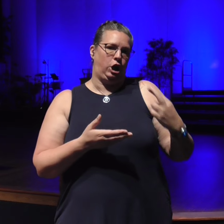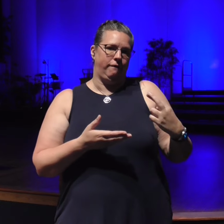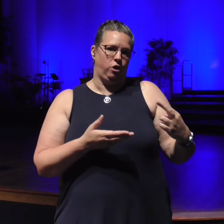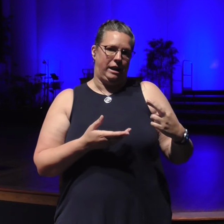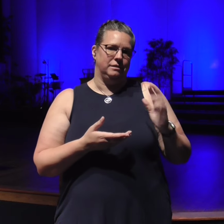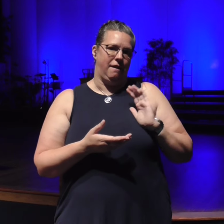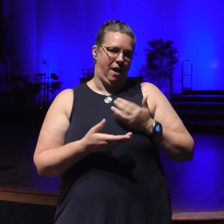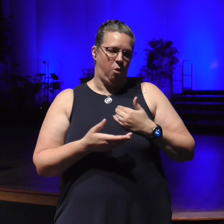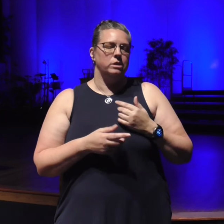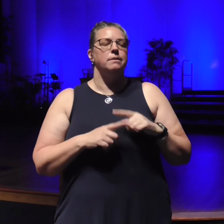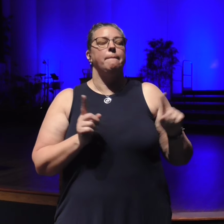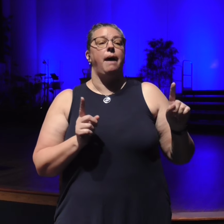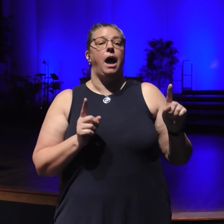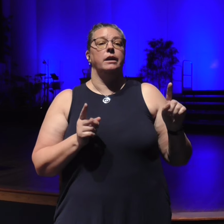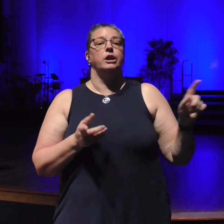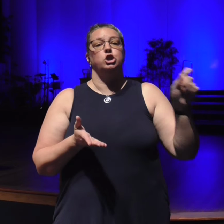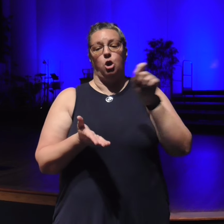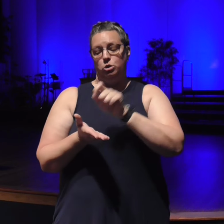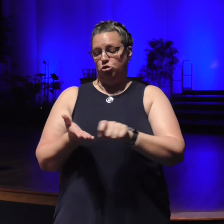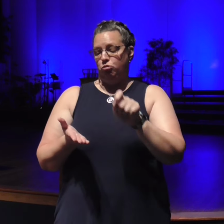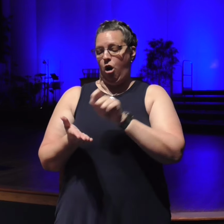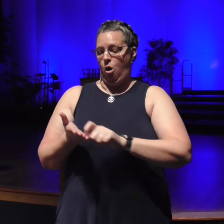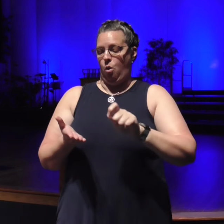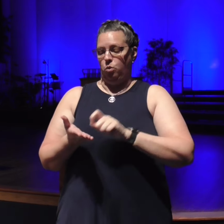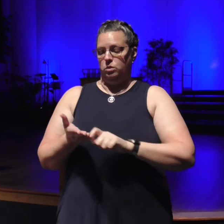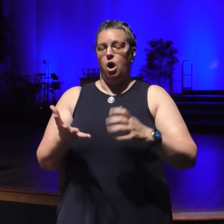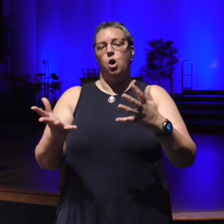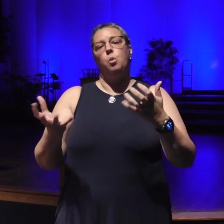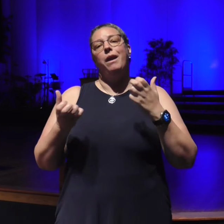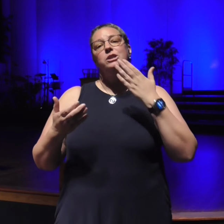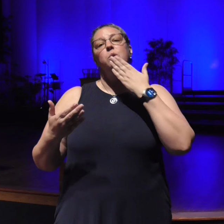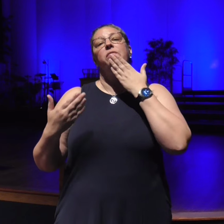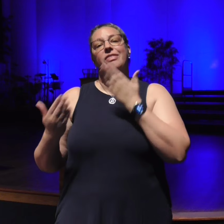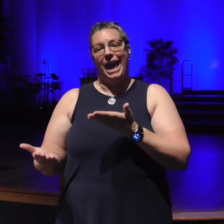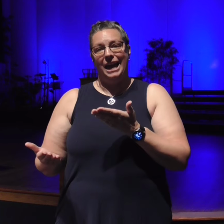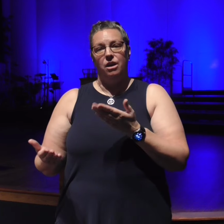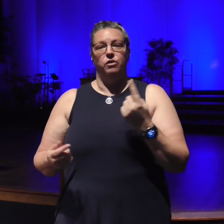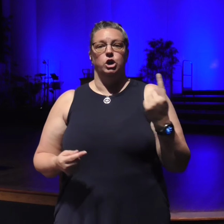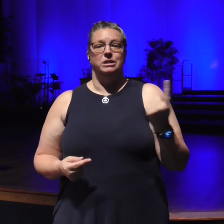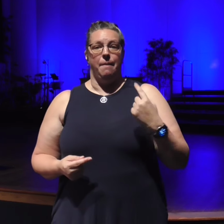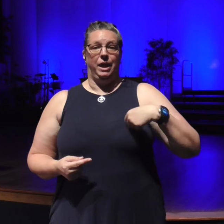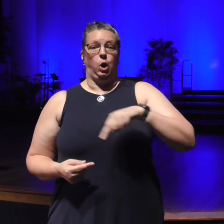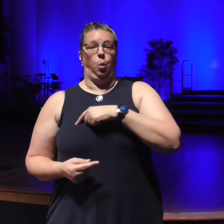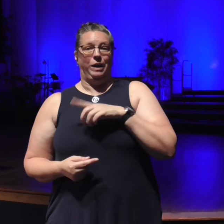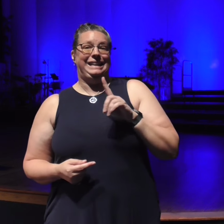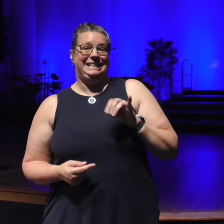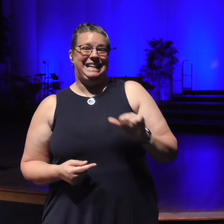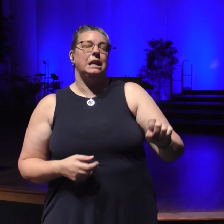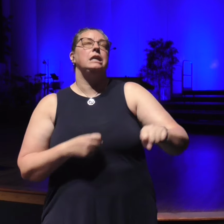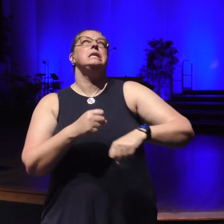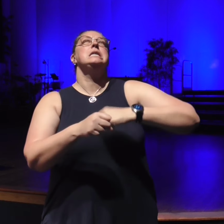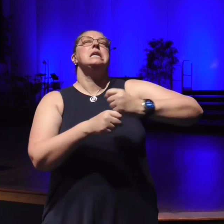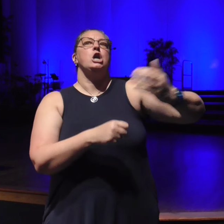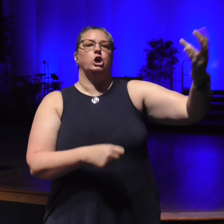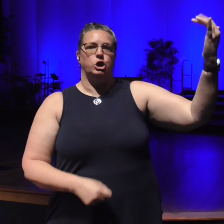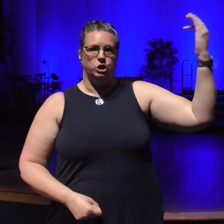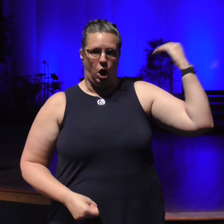ours, but that she wanted to thank us for something we had done years